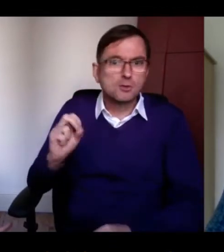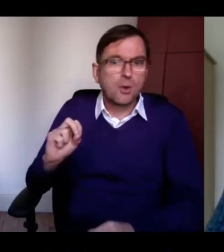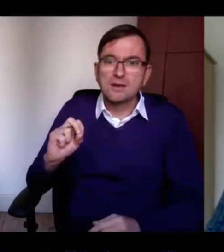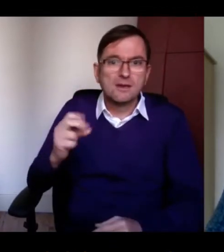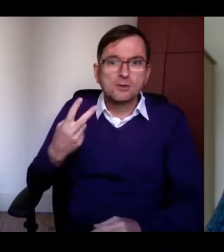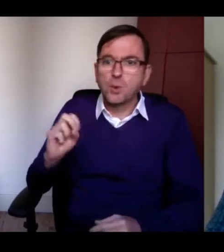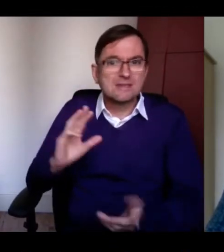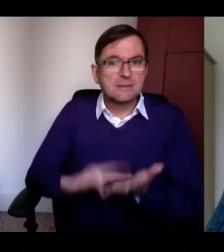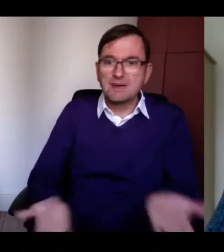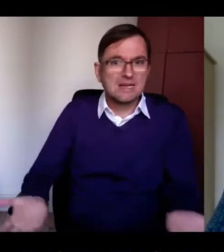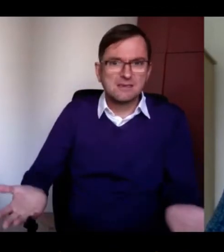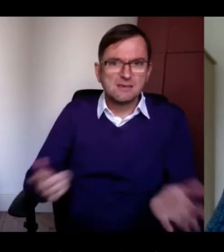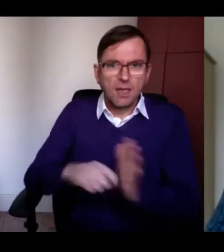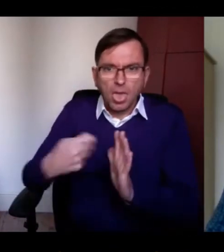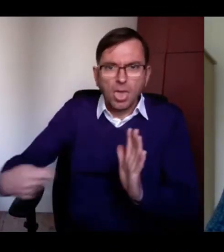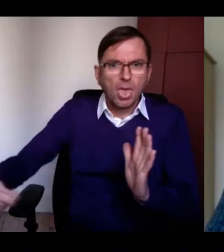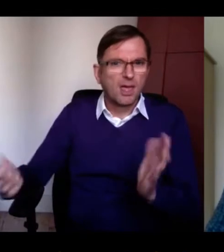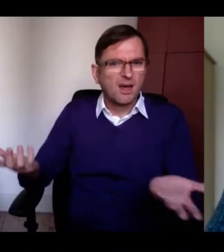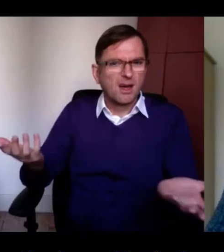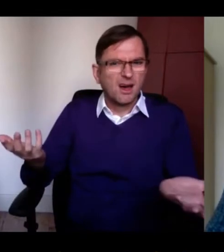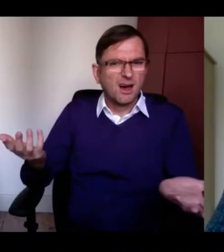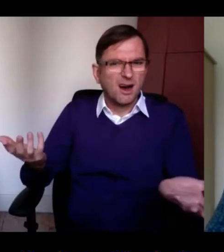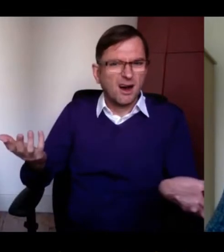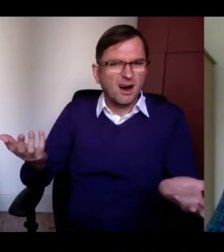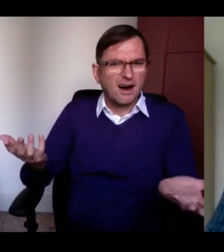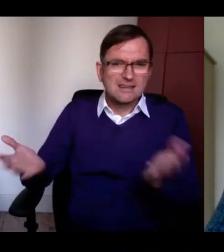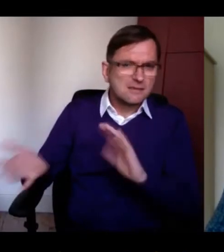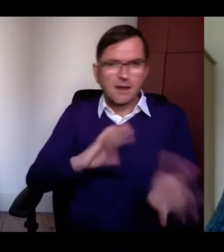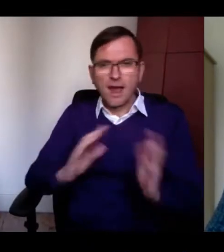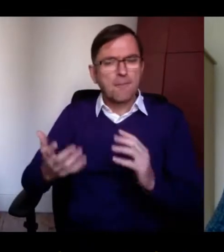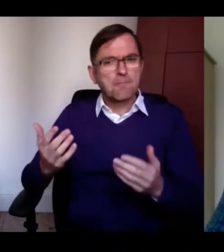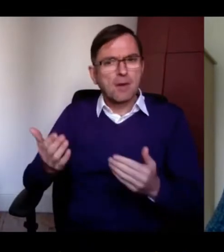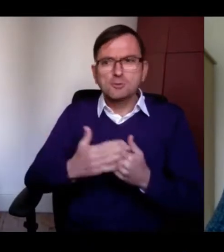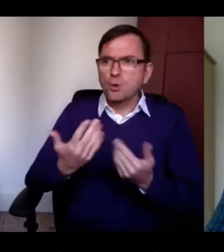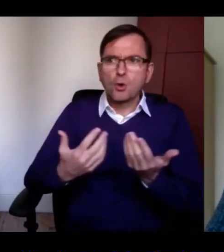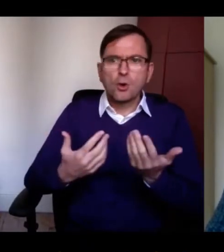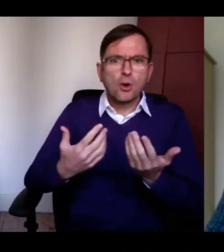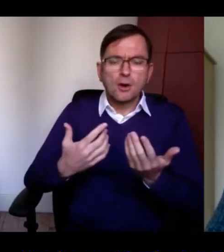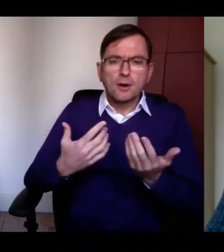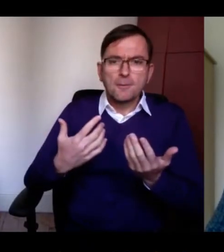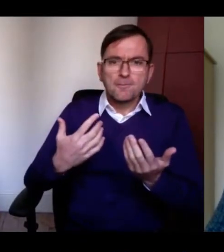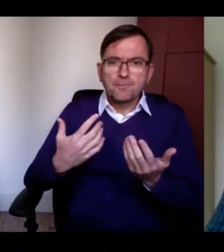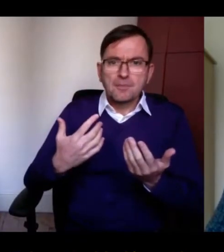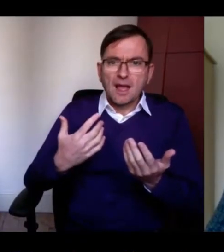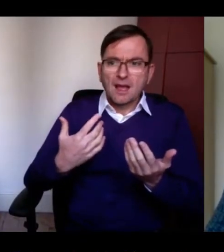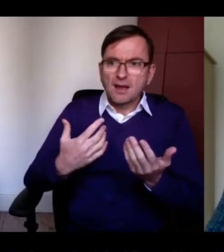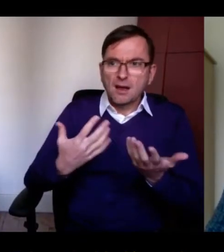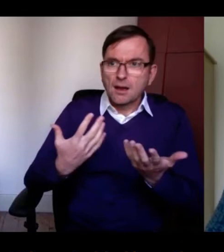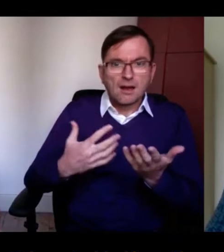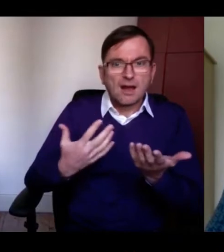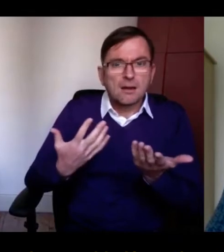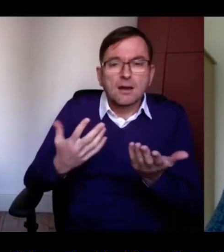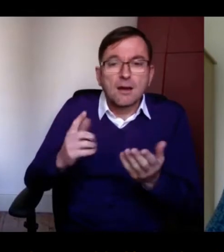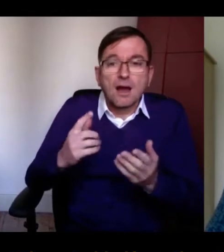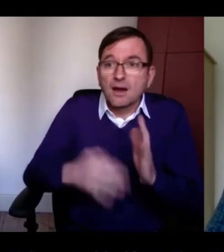hearing person can. And then 20 minutes after, you know, using before the minicom, I've wasted